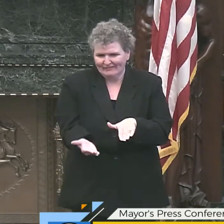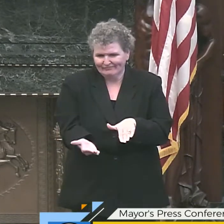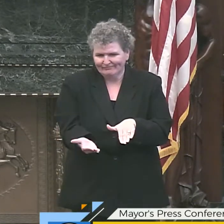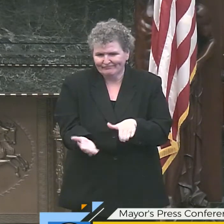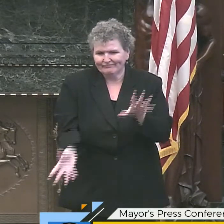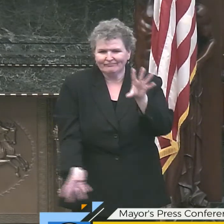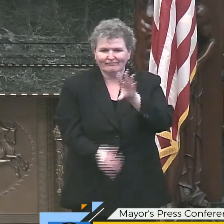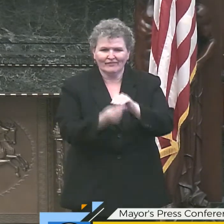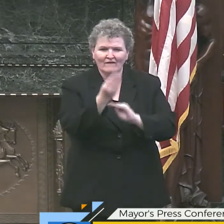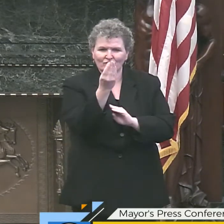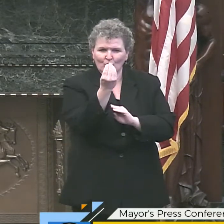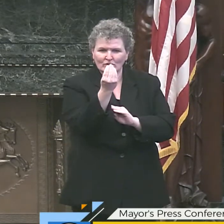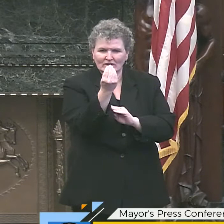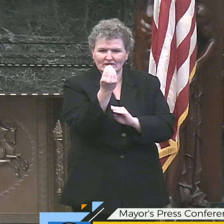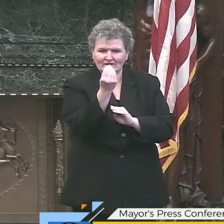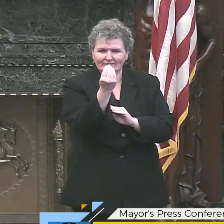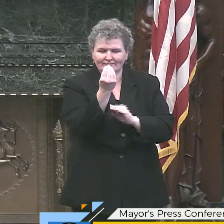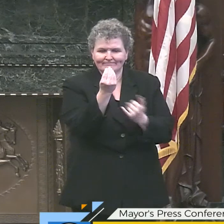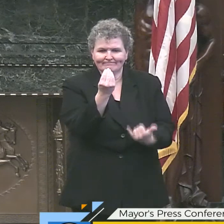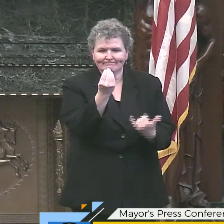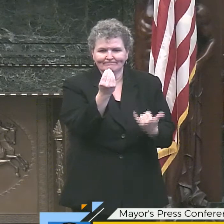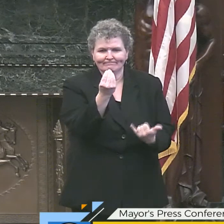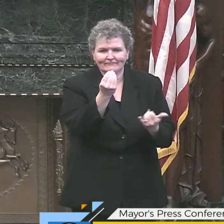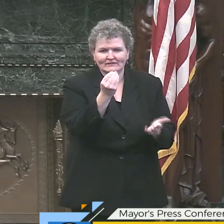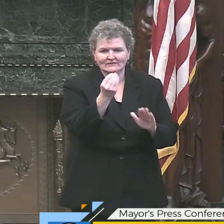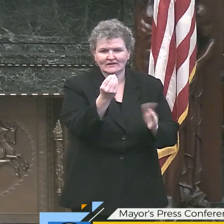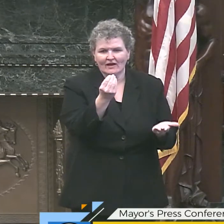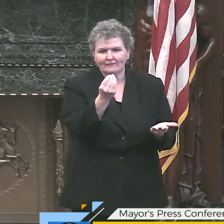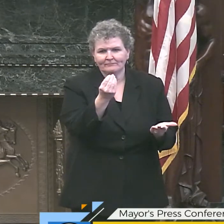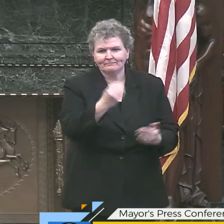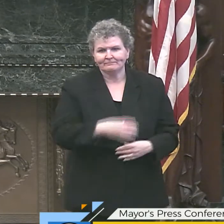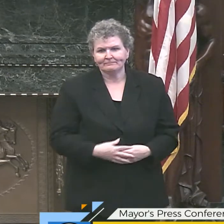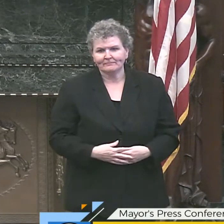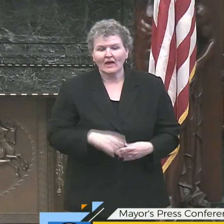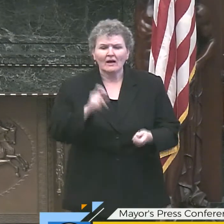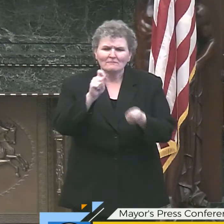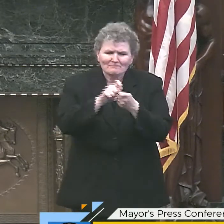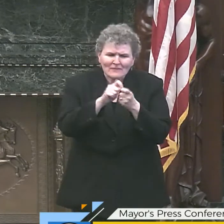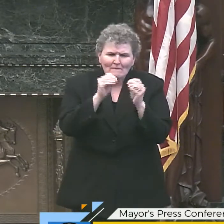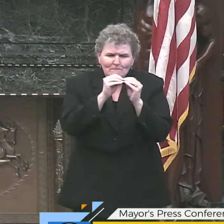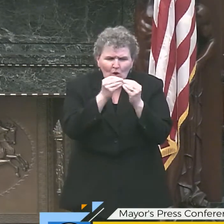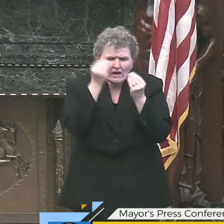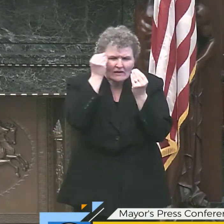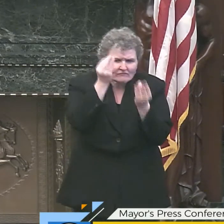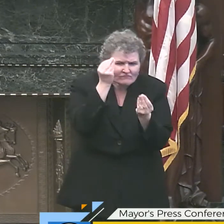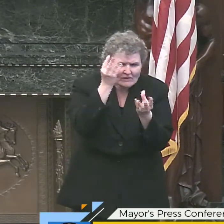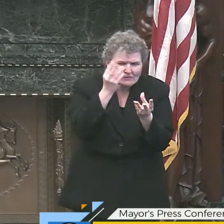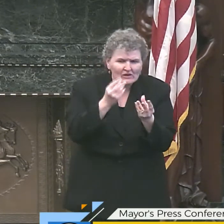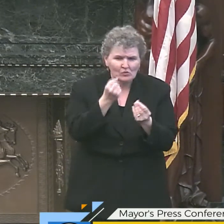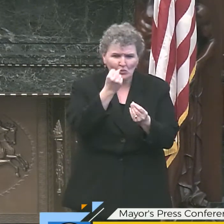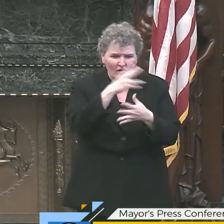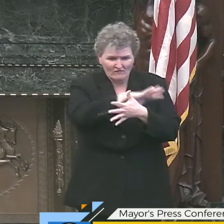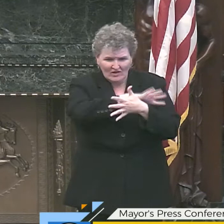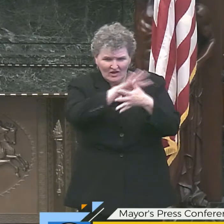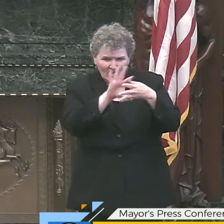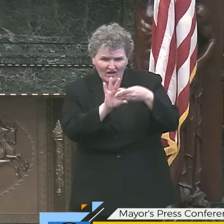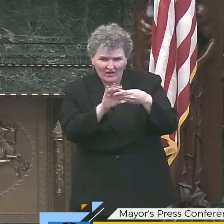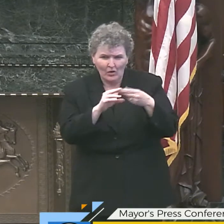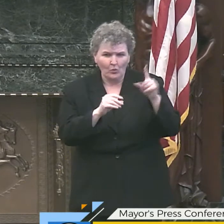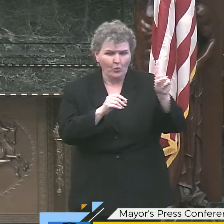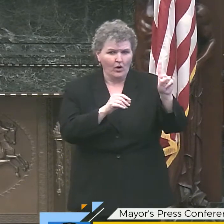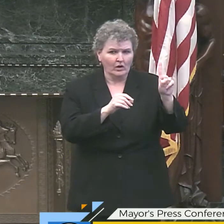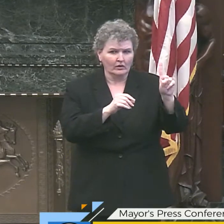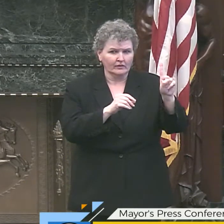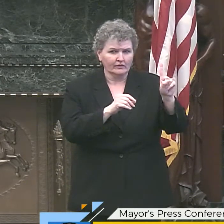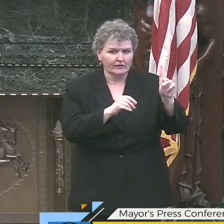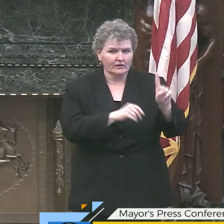14. I don't have demographic information on all of the 14, but of the first 12, I can tell you that one was in